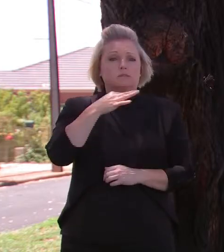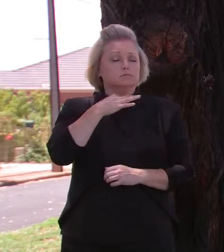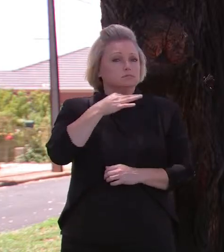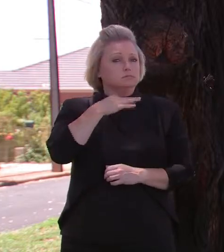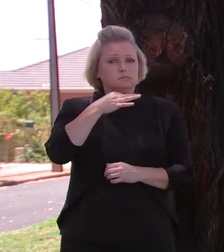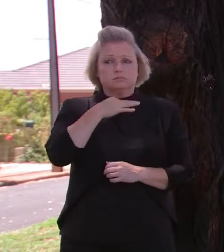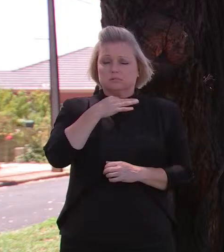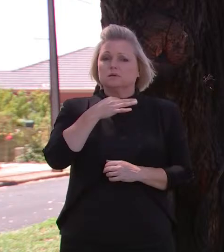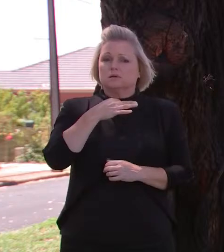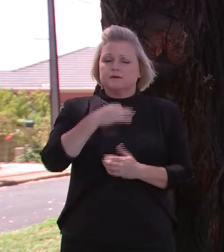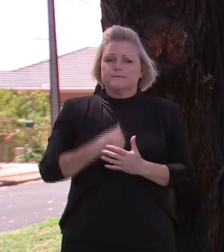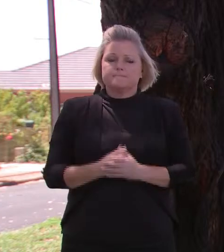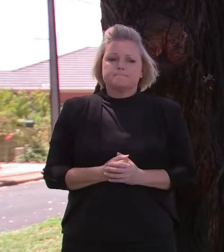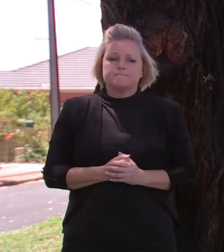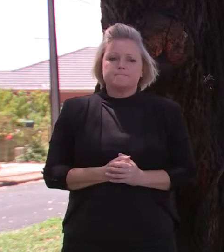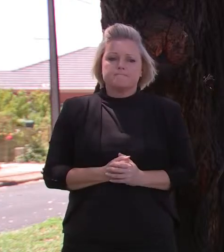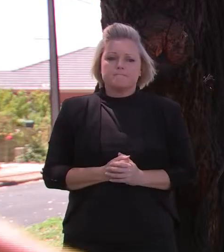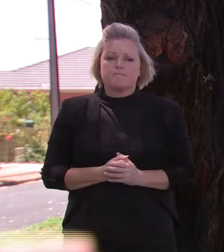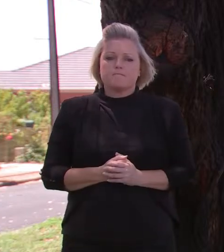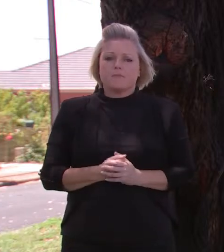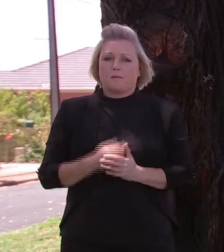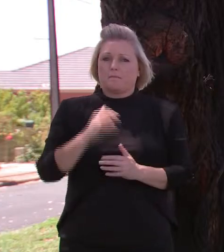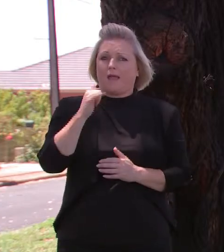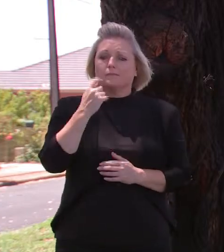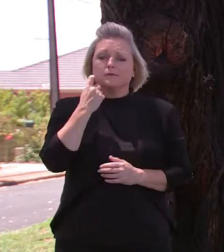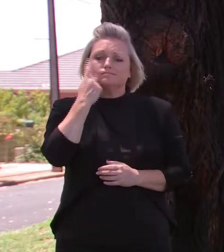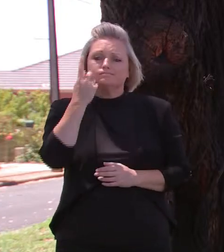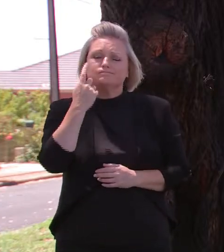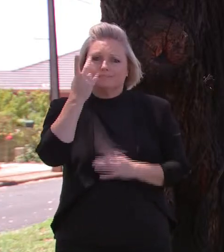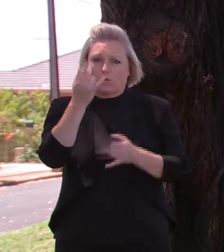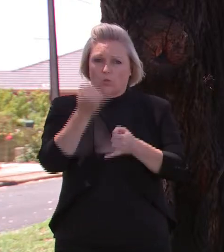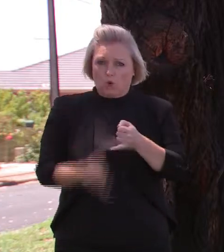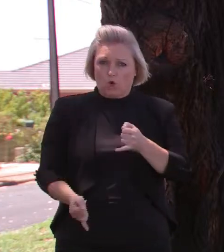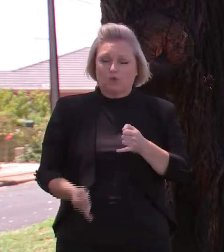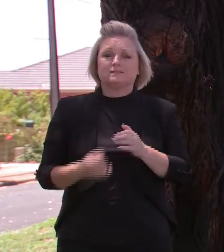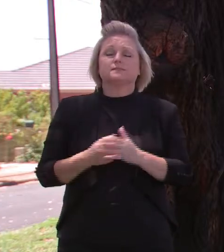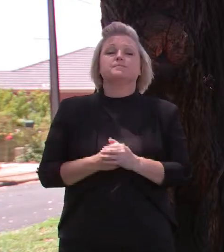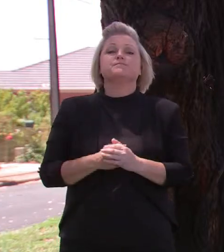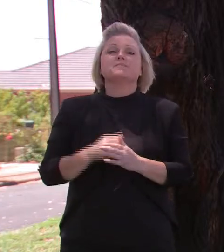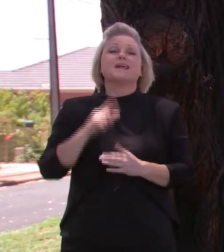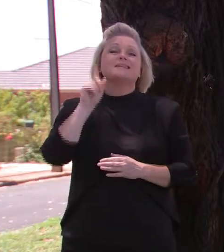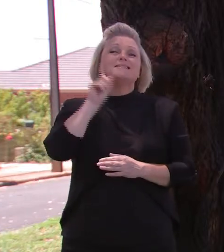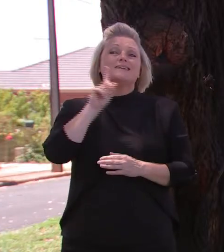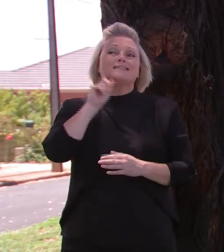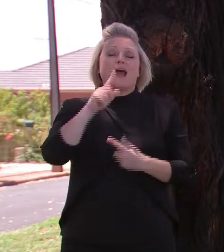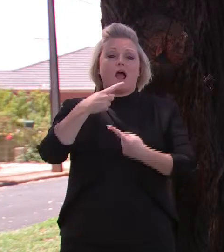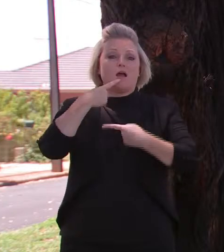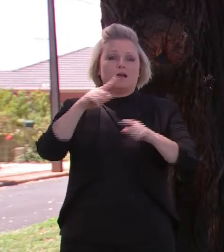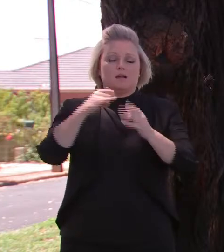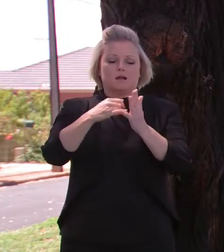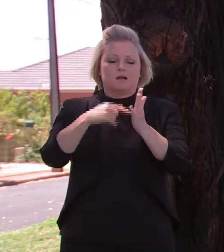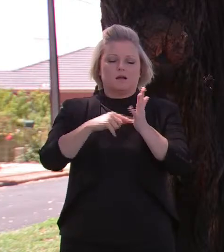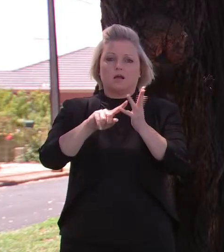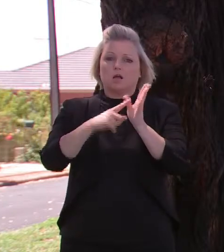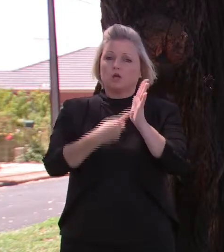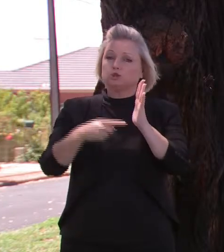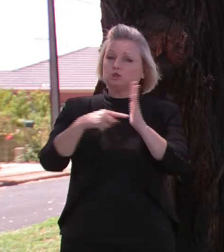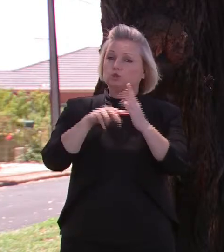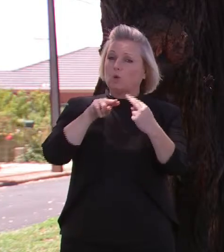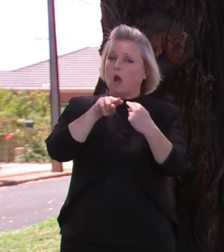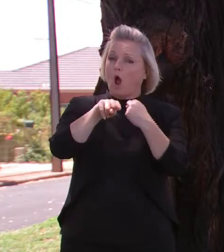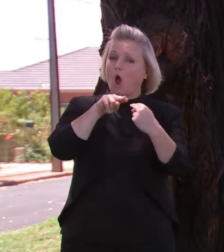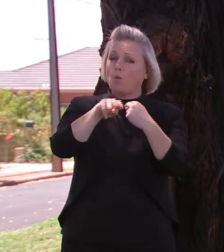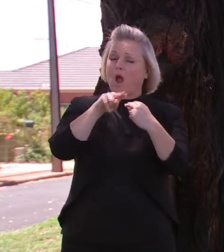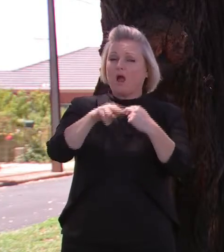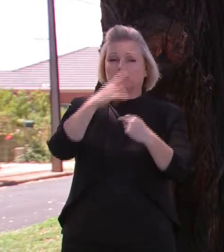have. I reported to you yesterday, of course, that the Stewart Highway is cut off immediately above Glendambo. I was